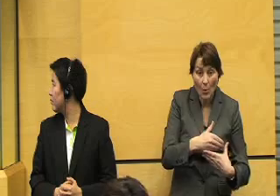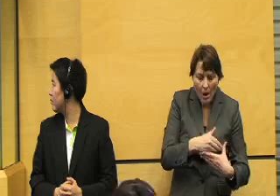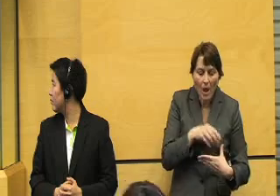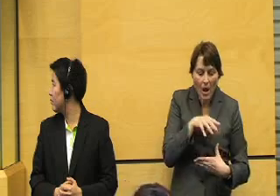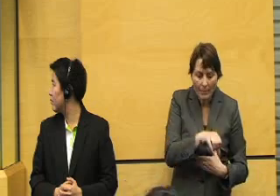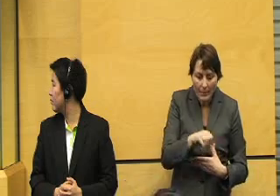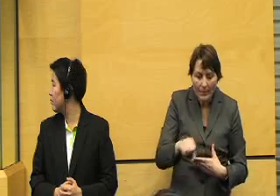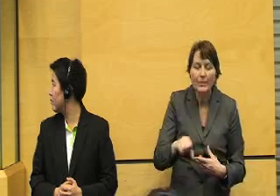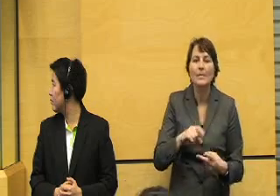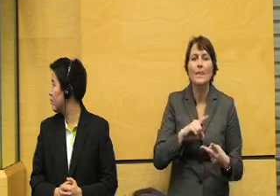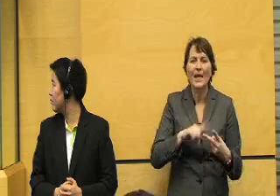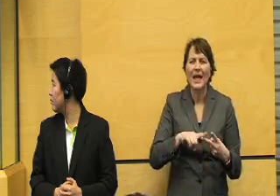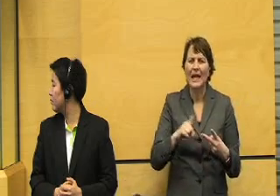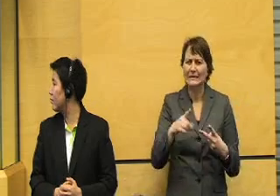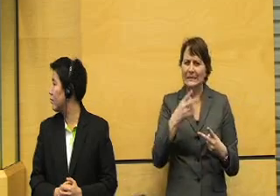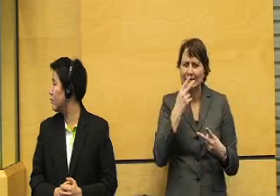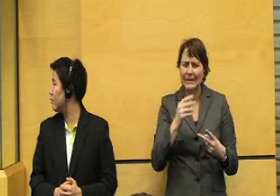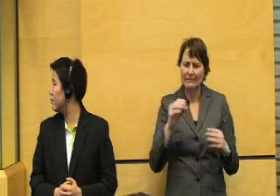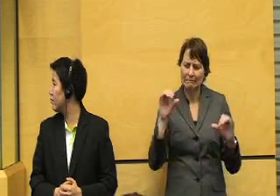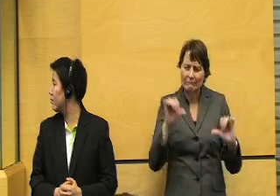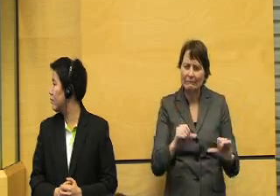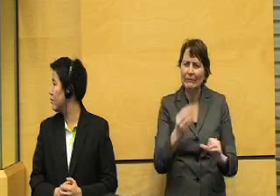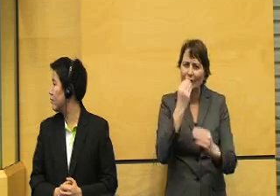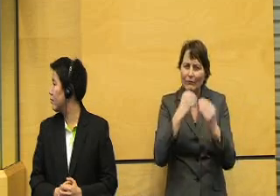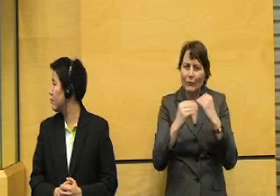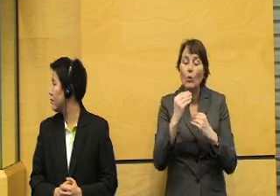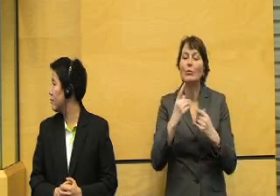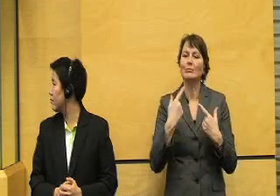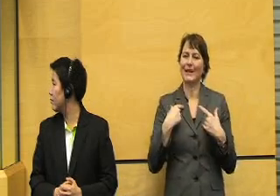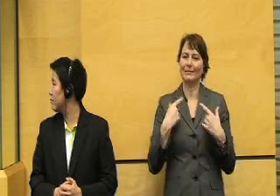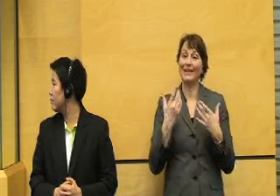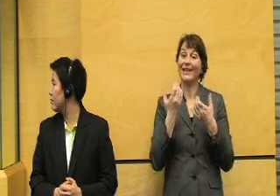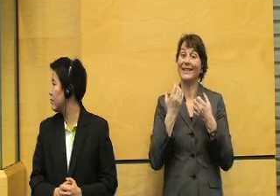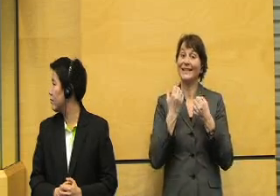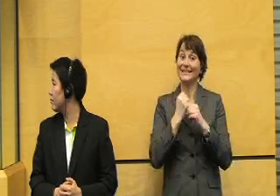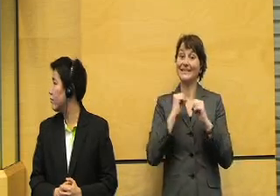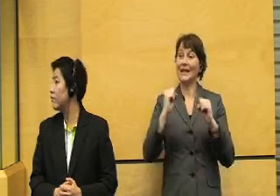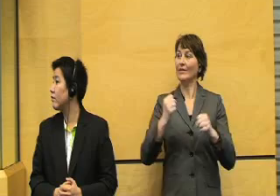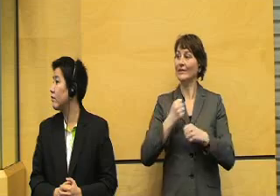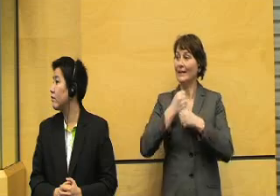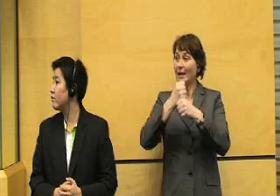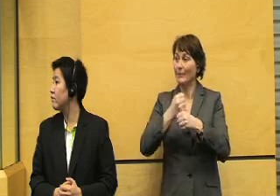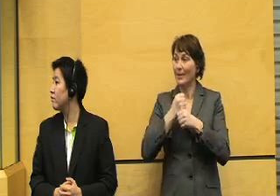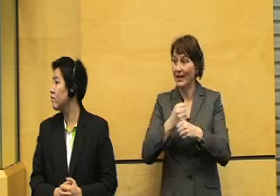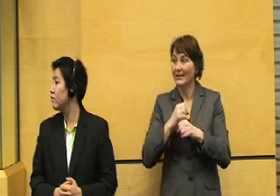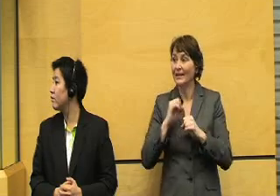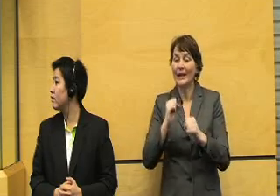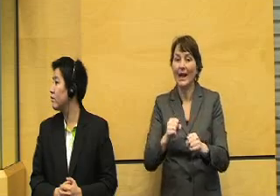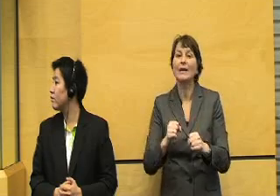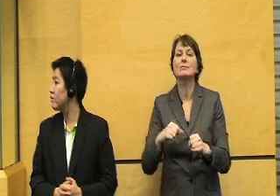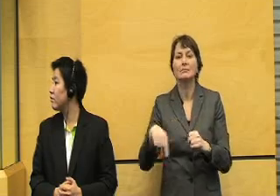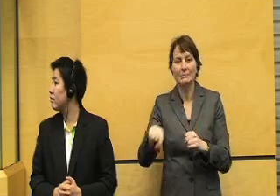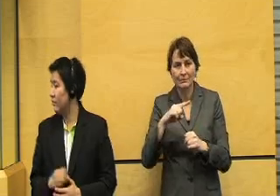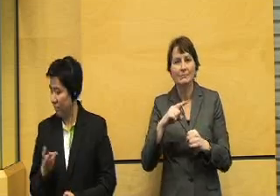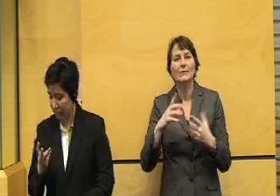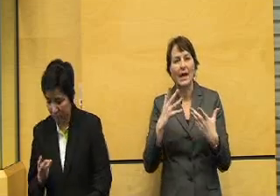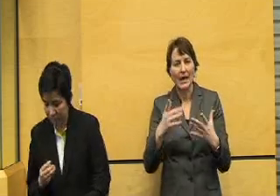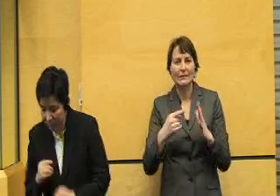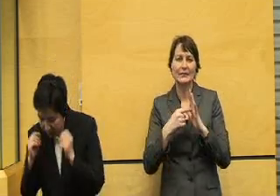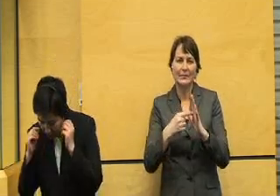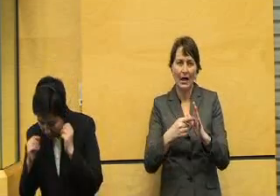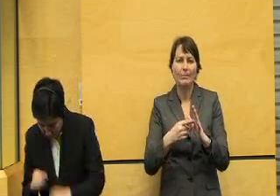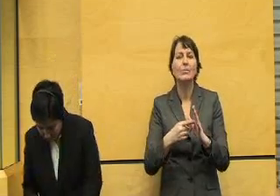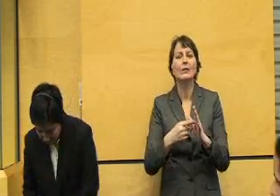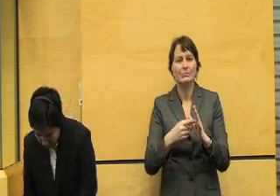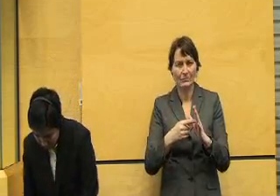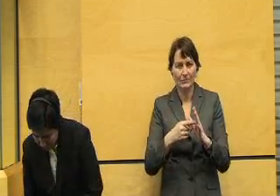of essential nutrition, and low safety campaign are some of the examples that can help reduce the